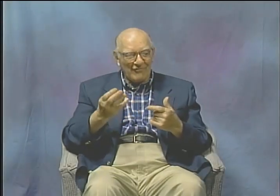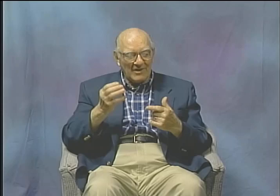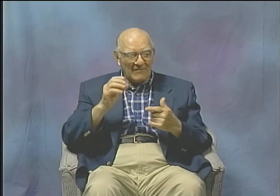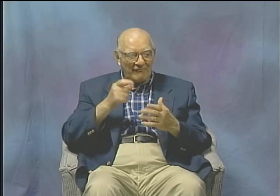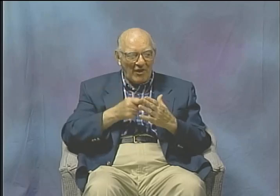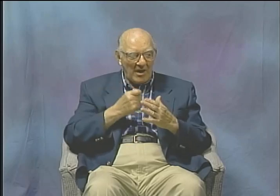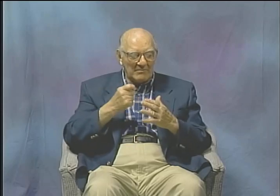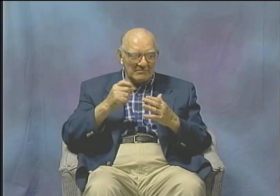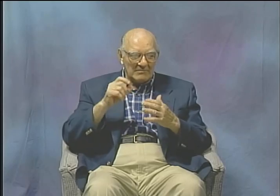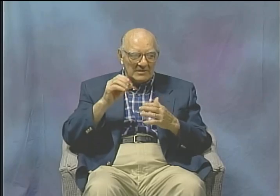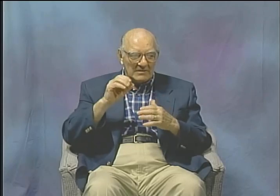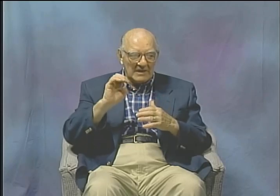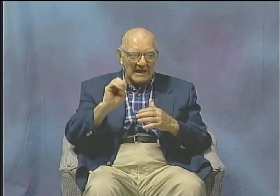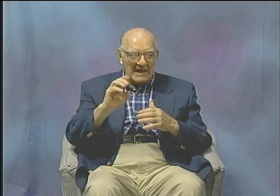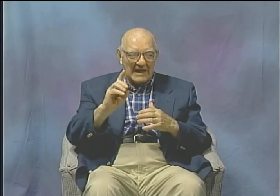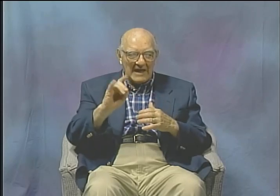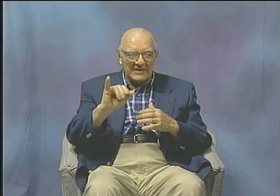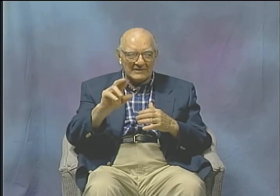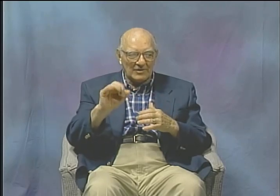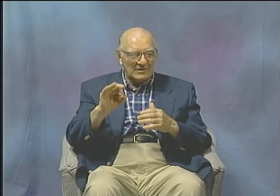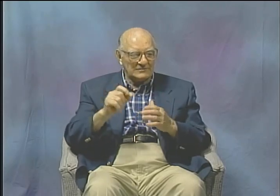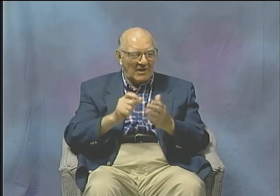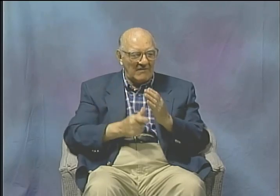several from editors of